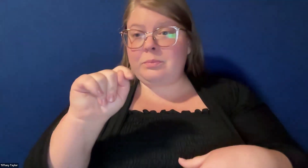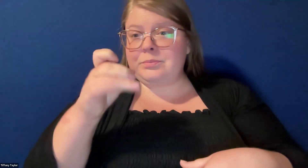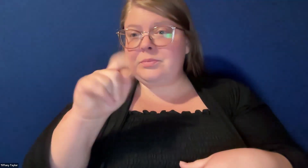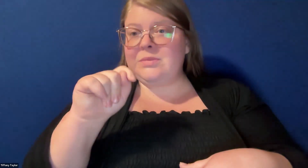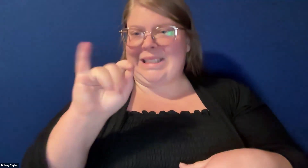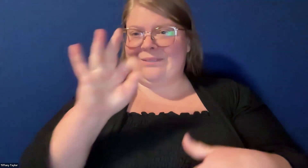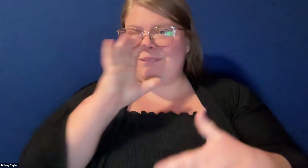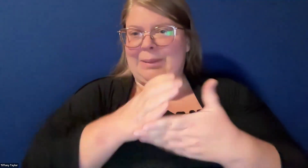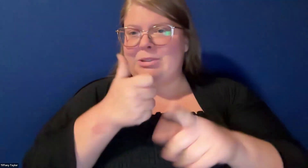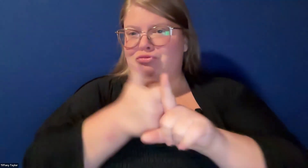example,